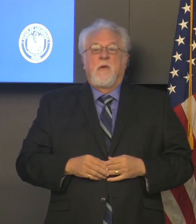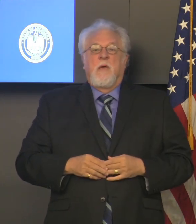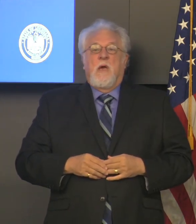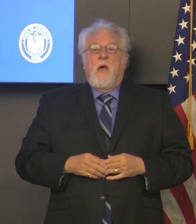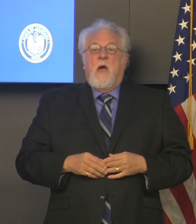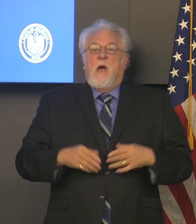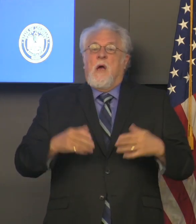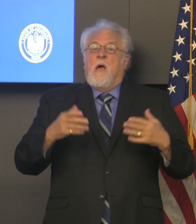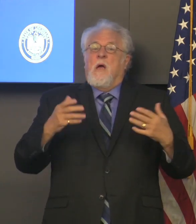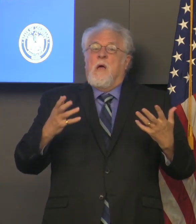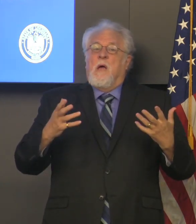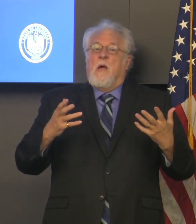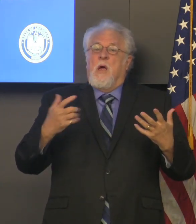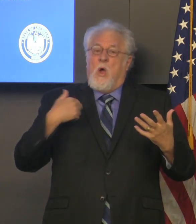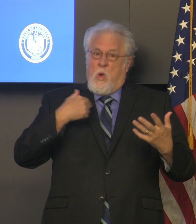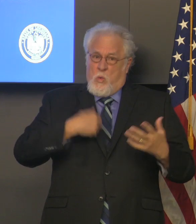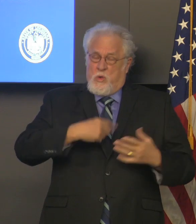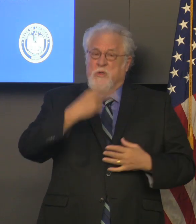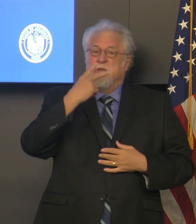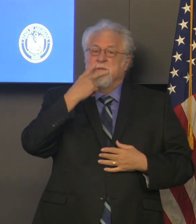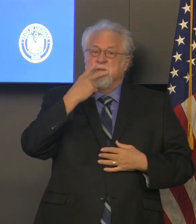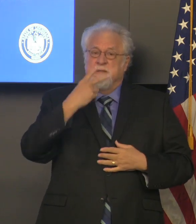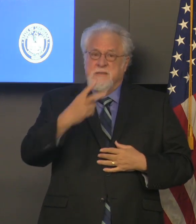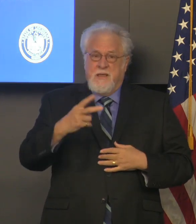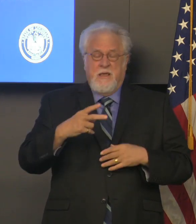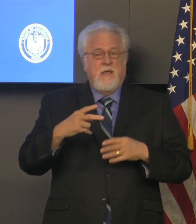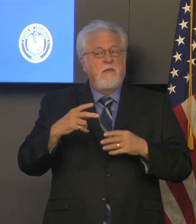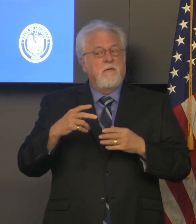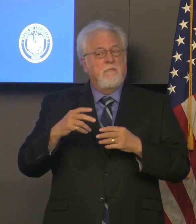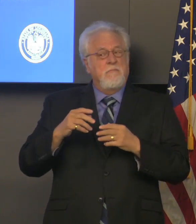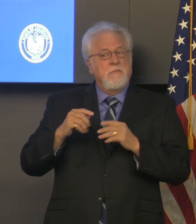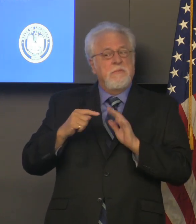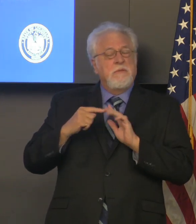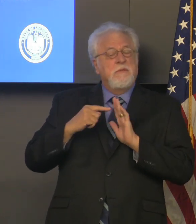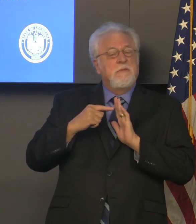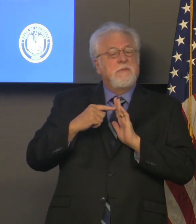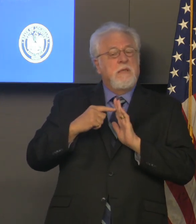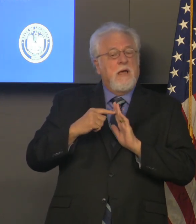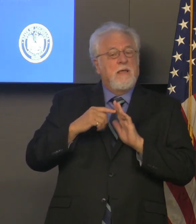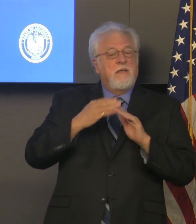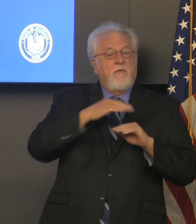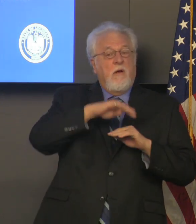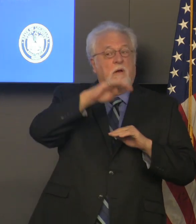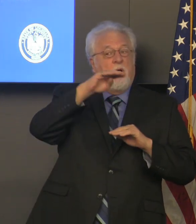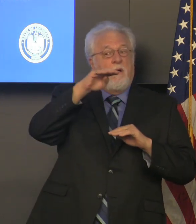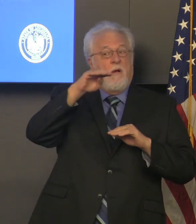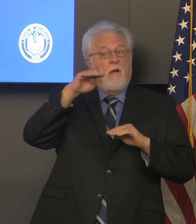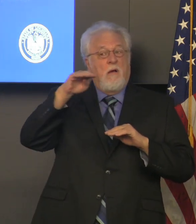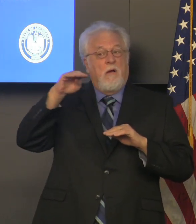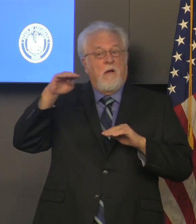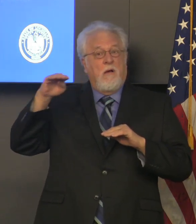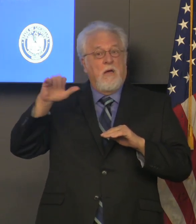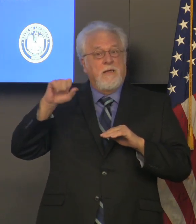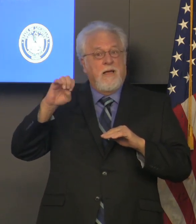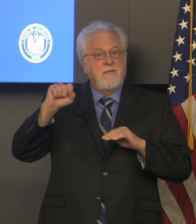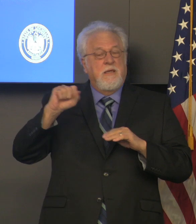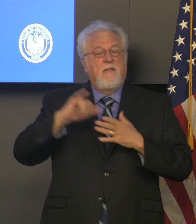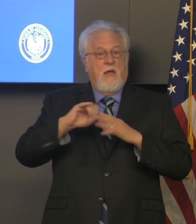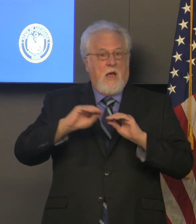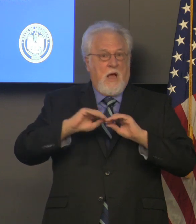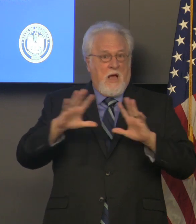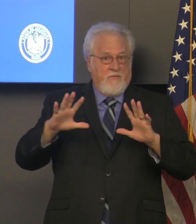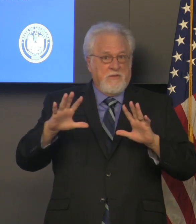We are seeing early signs, at least, of a plateauing of our cases, which is